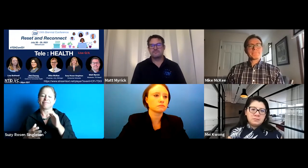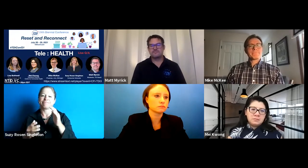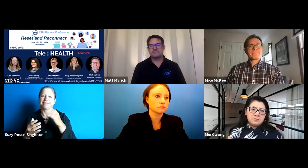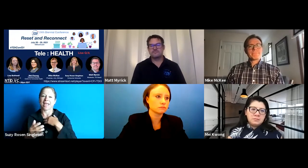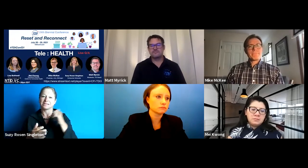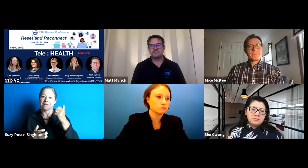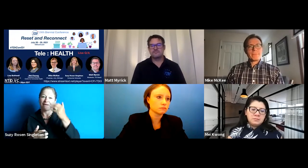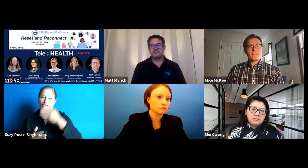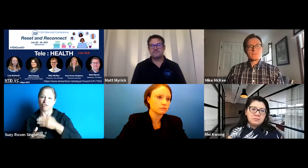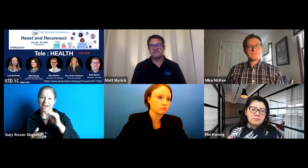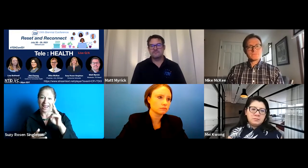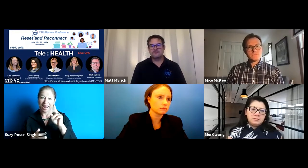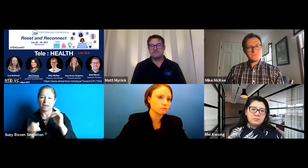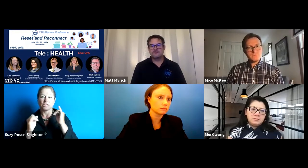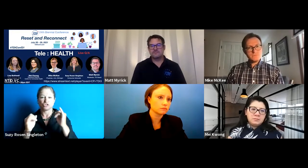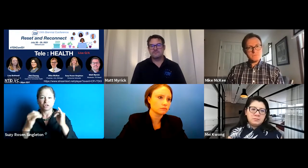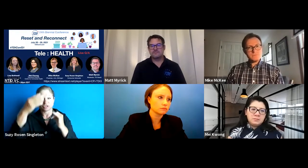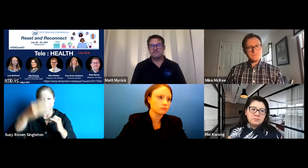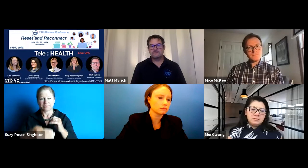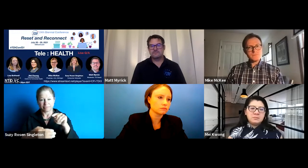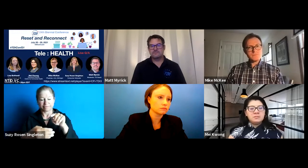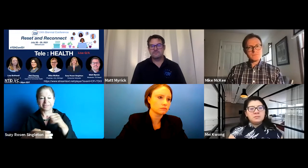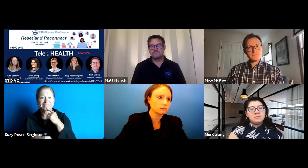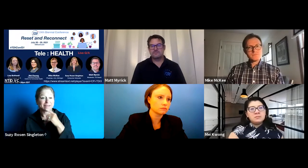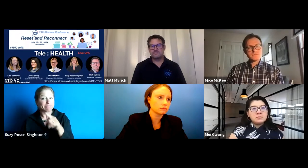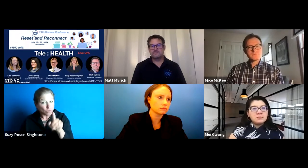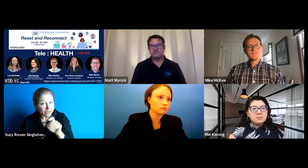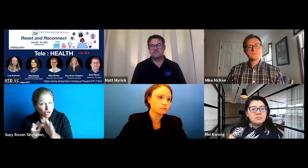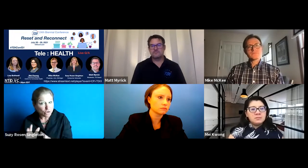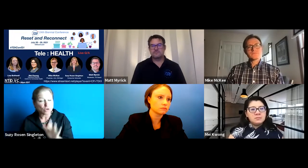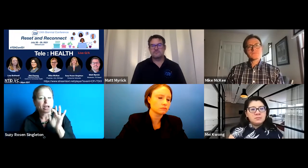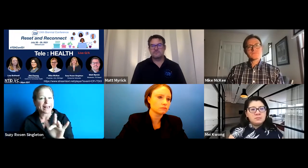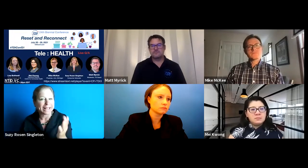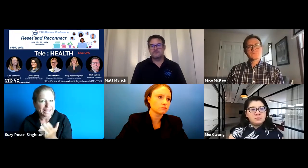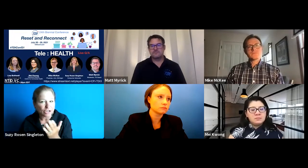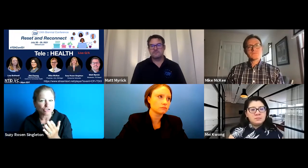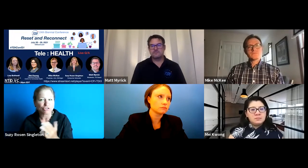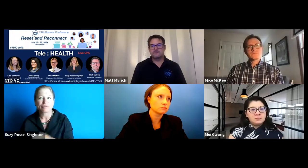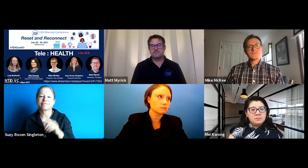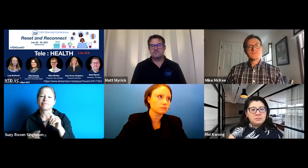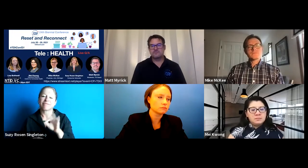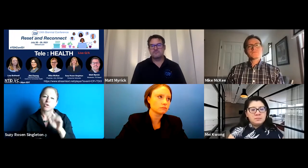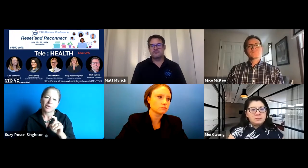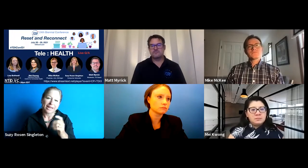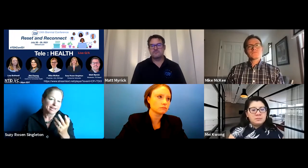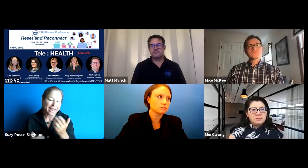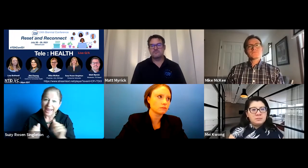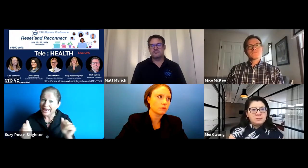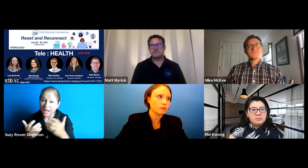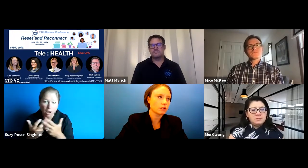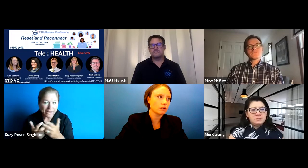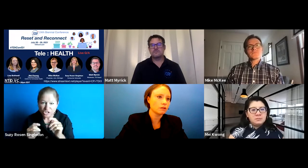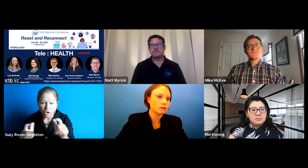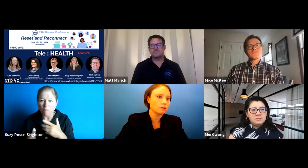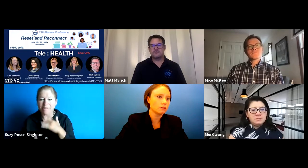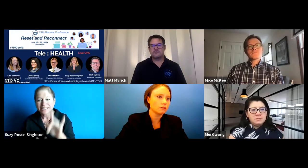a platform that has a front end with instructions on it that asks if you need an interpreter, instructs